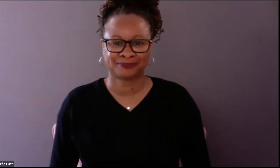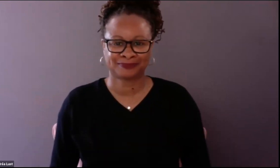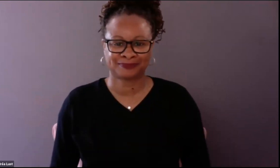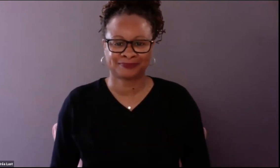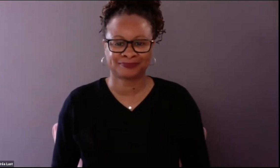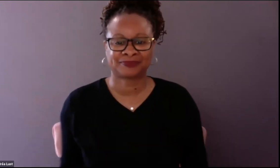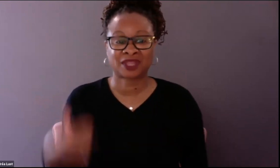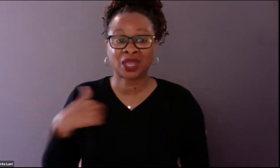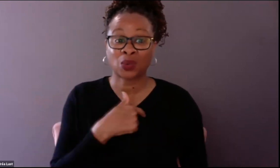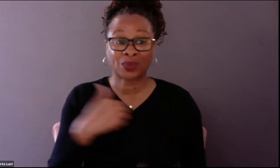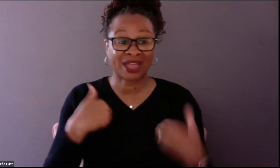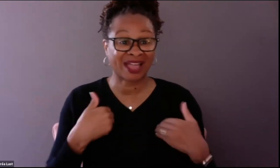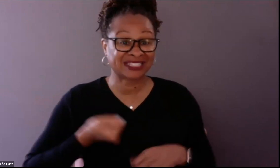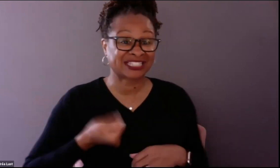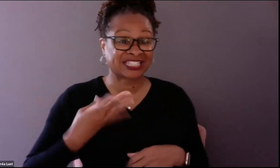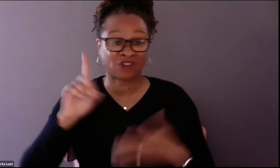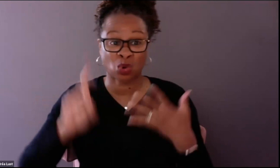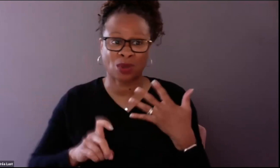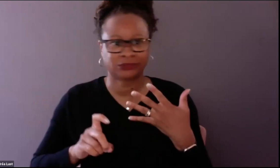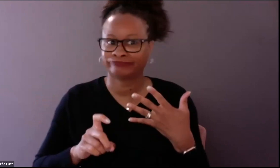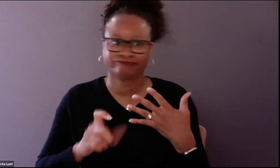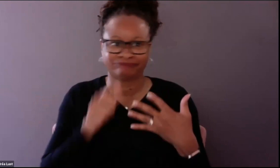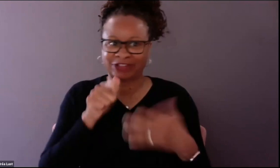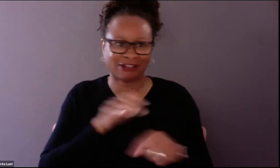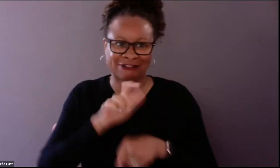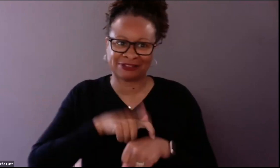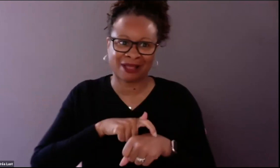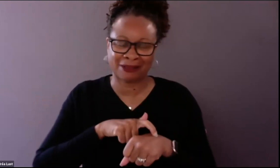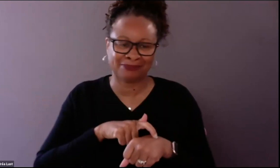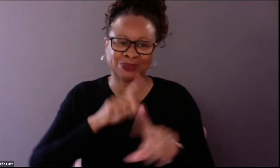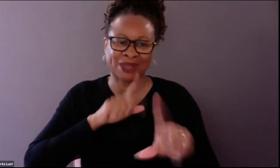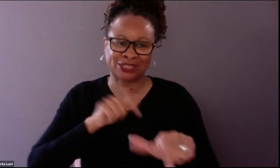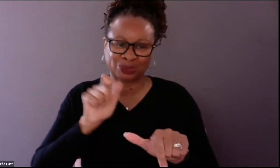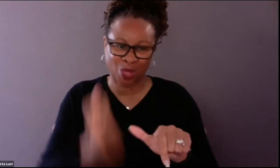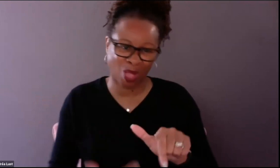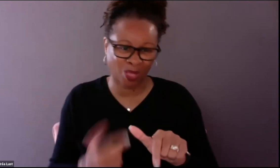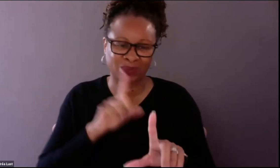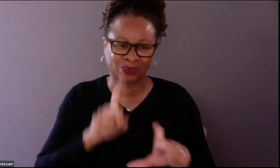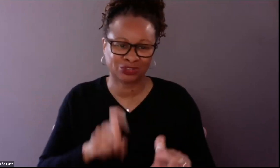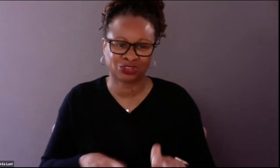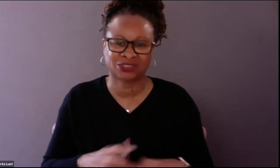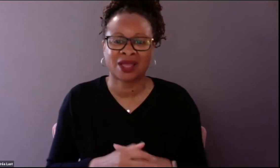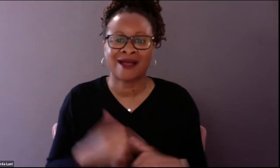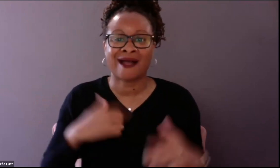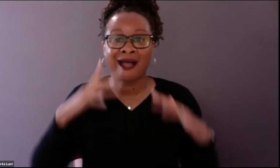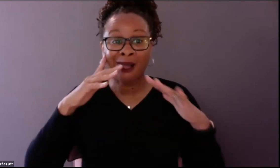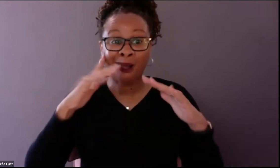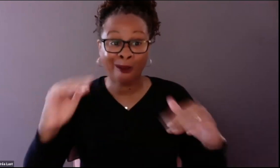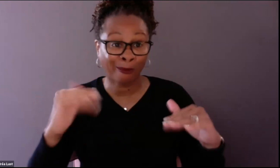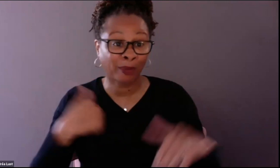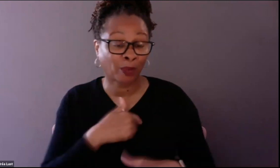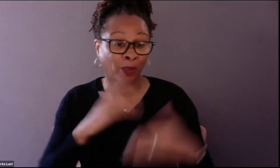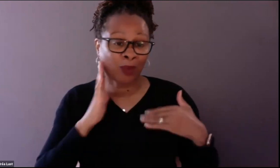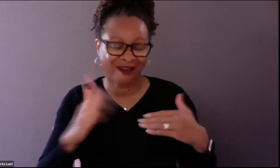We had several questions that we were not able to get to today. I hope that we'll have